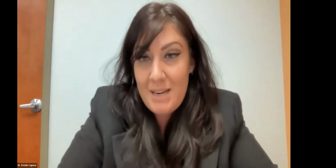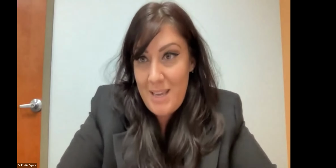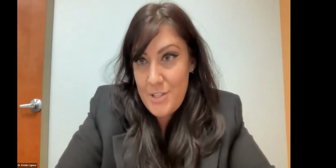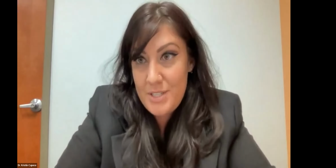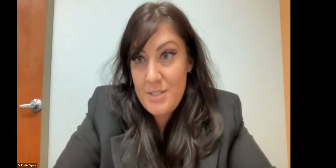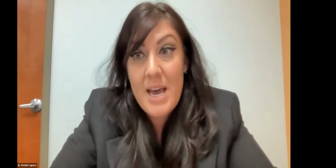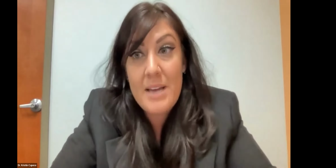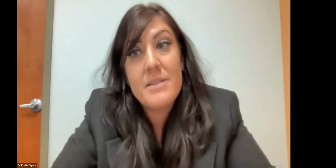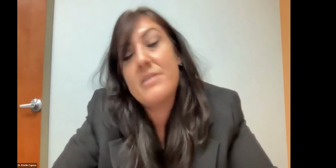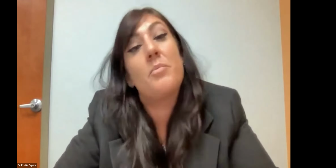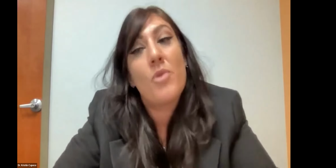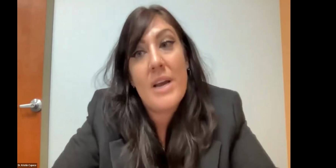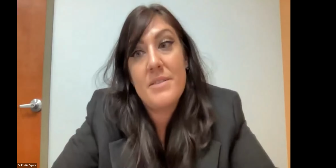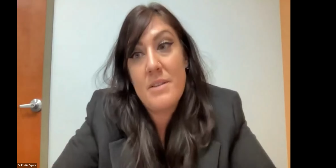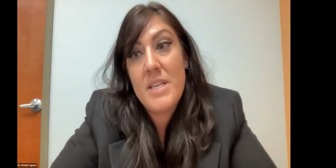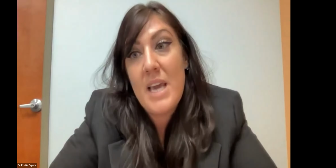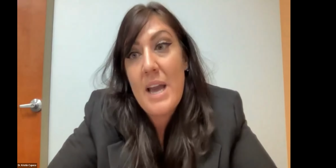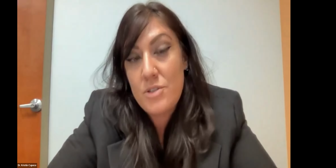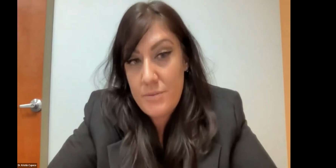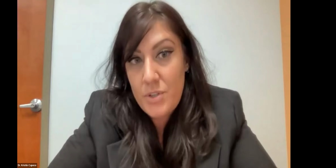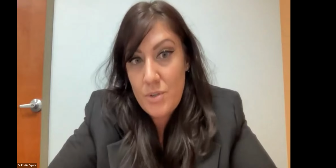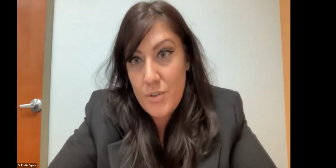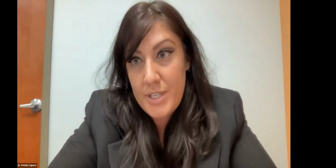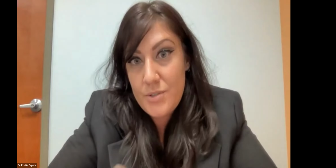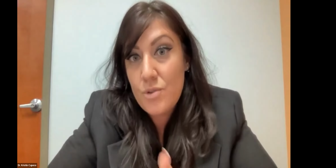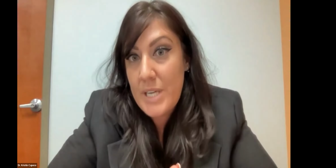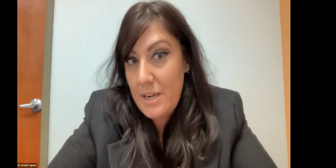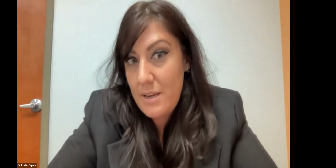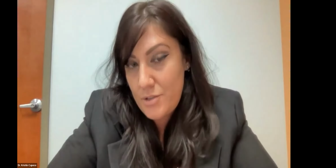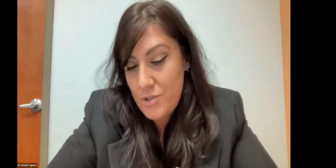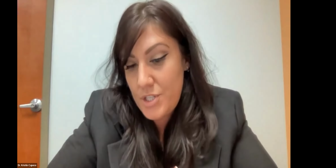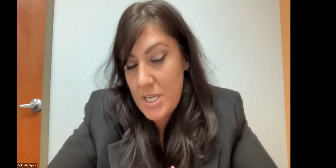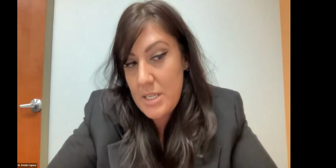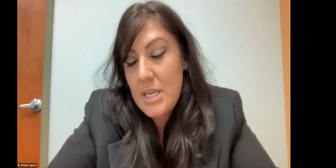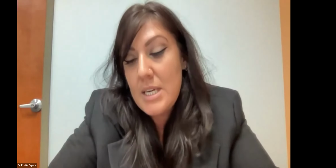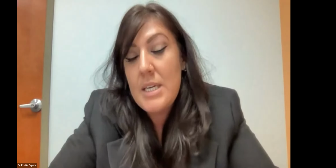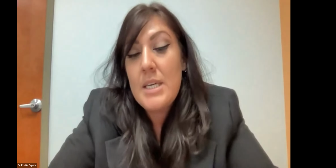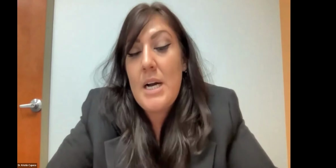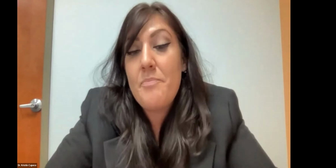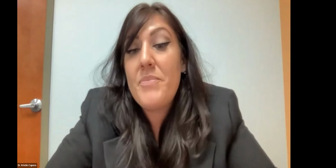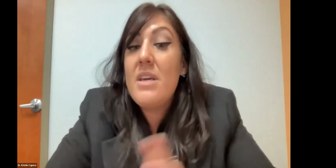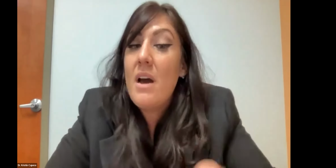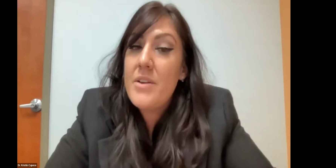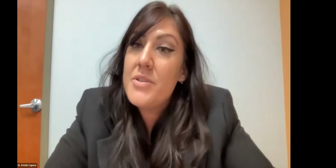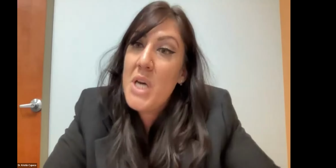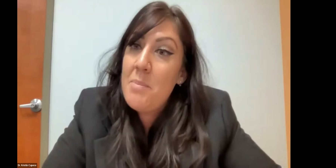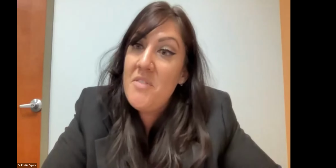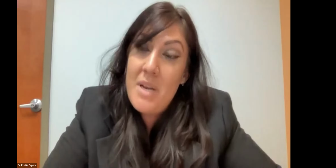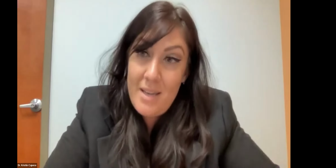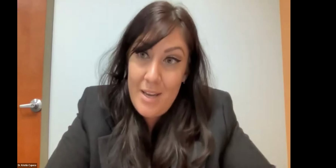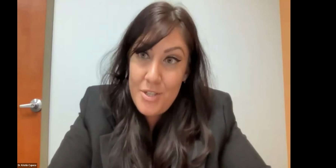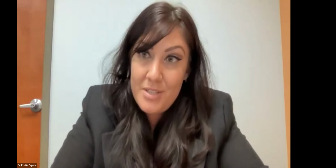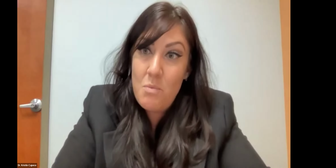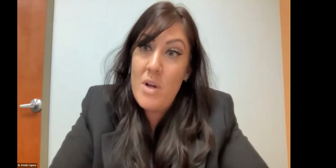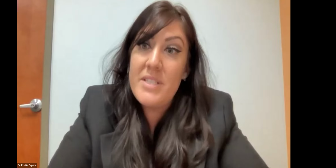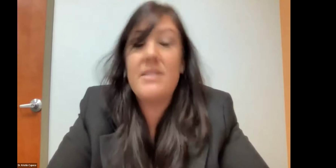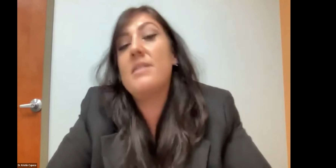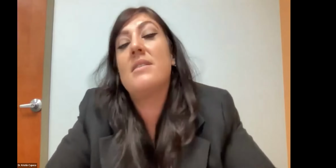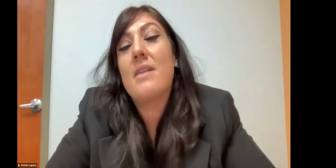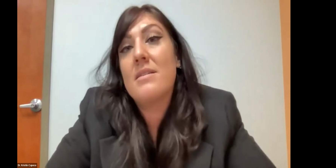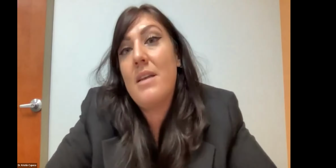or medications that suppress the action of the ovaries, creating estrogen. The other type of medications